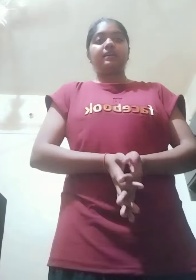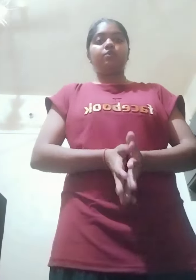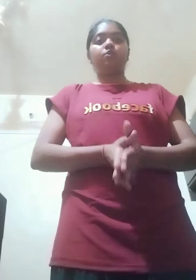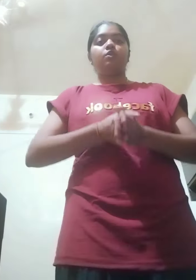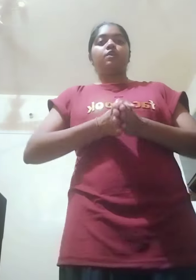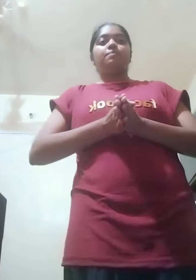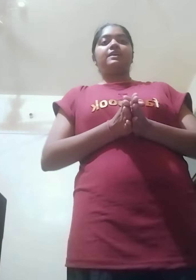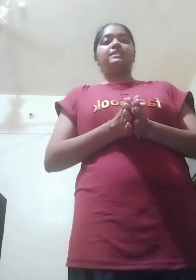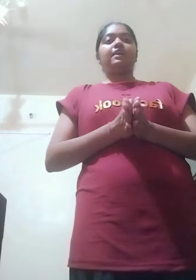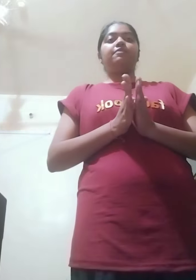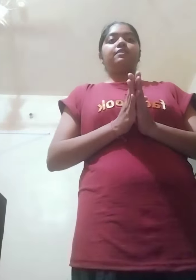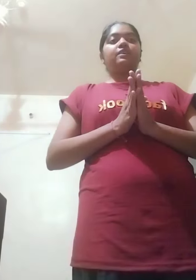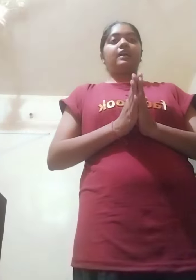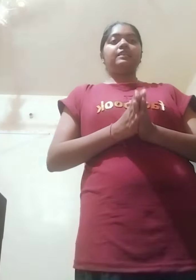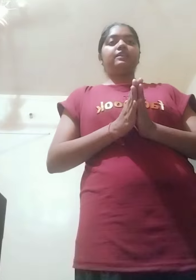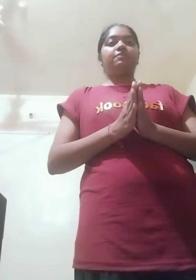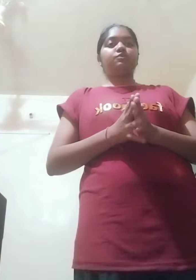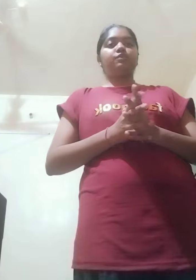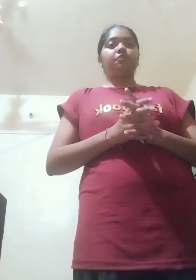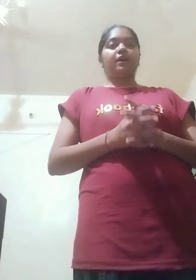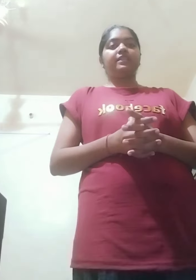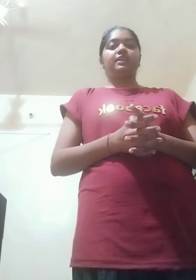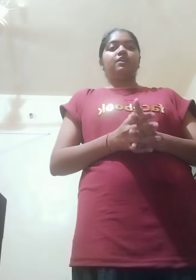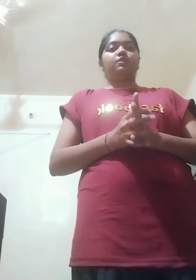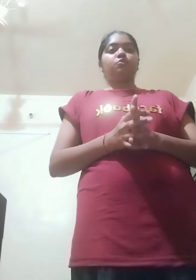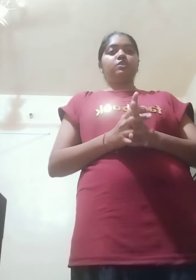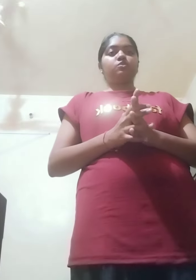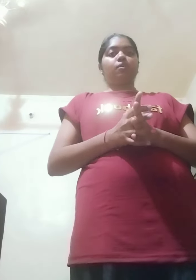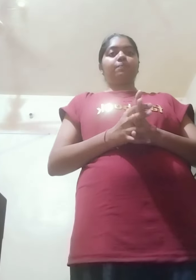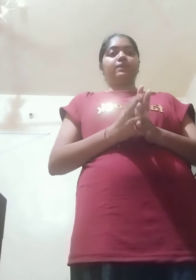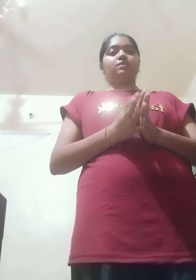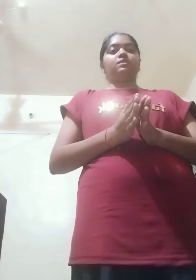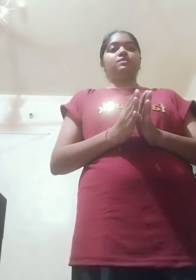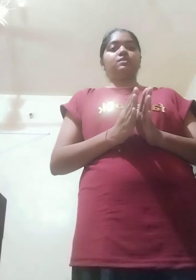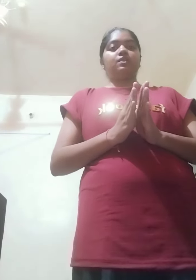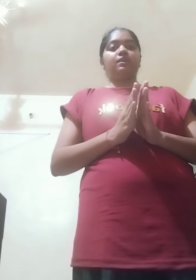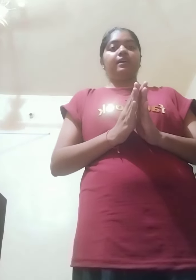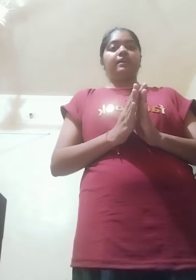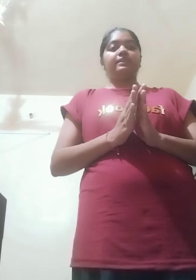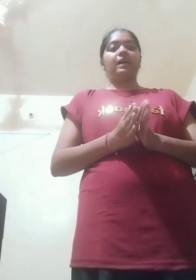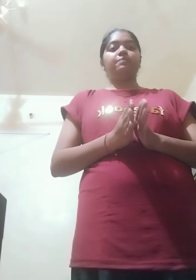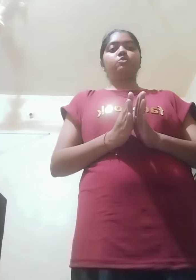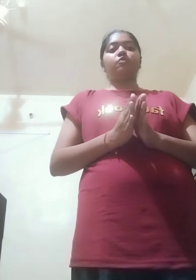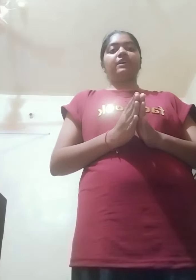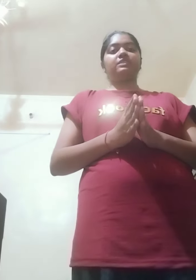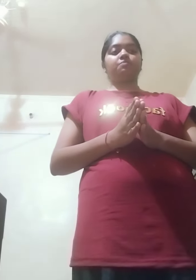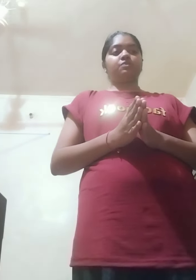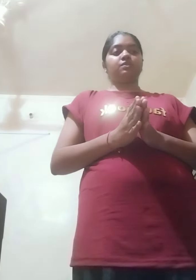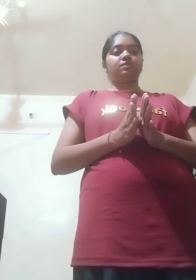Hello, myself Gayatri Vasudevani. Today's topic is types of exception in